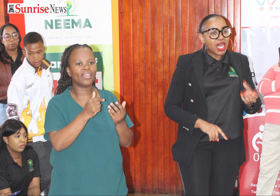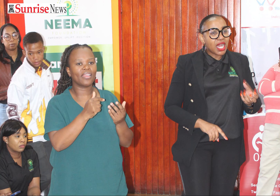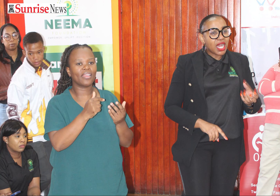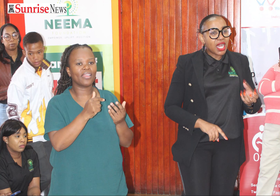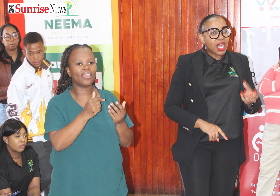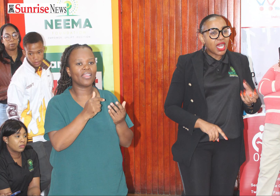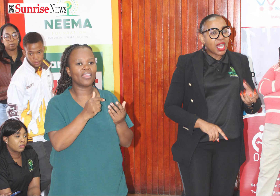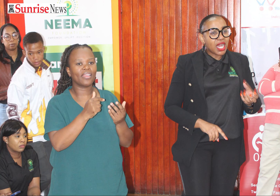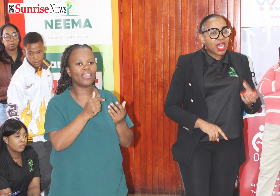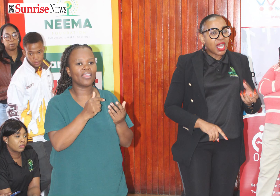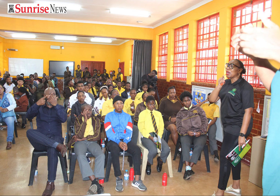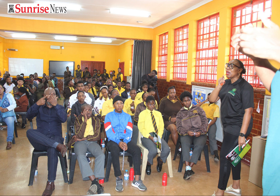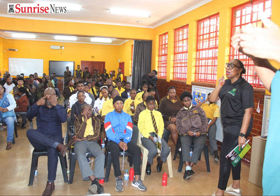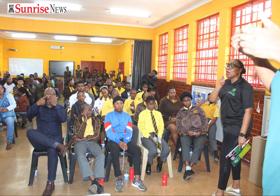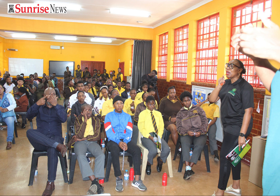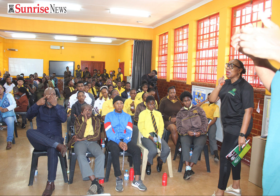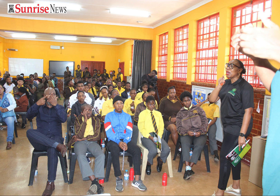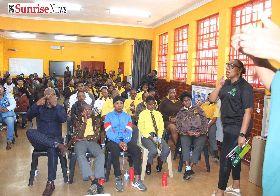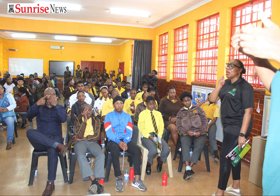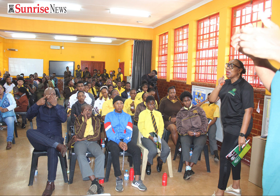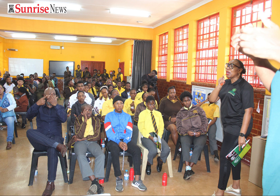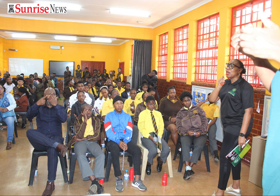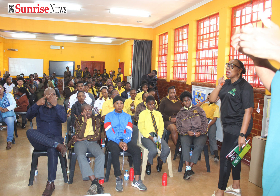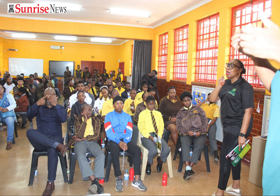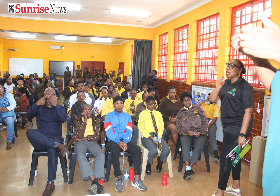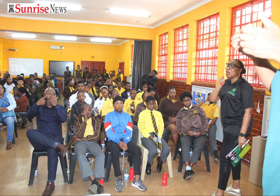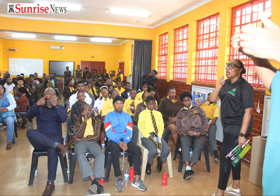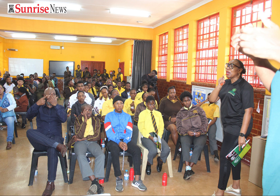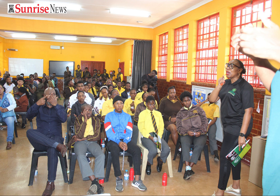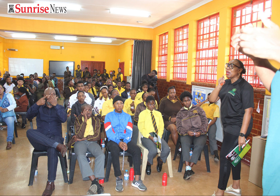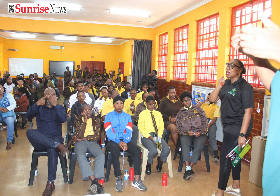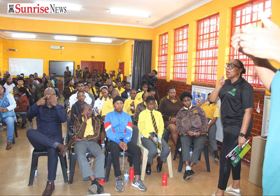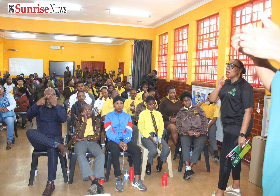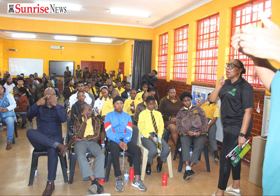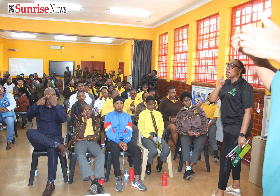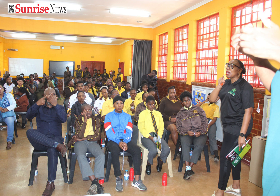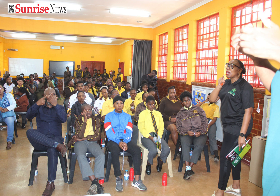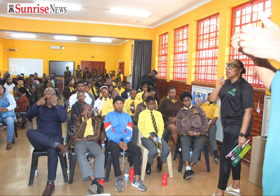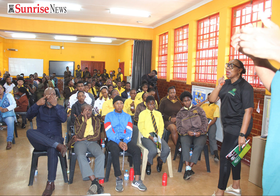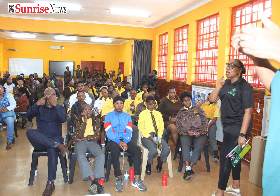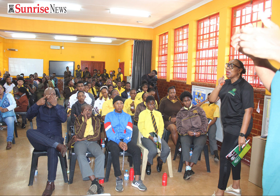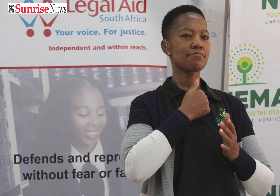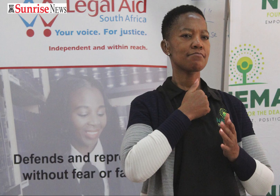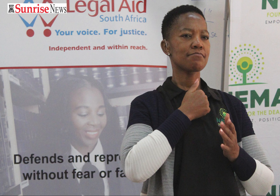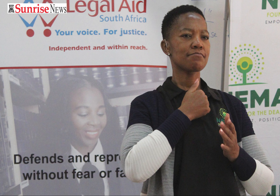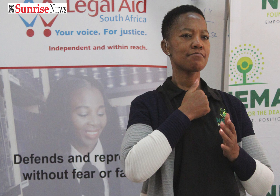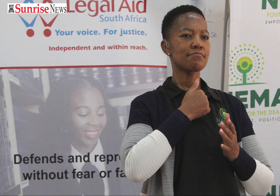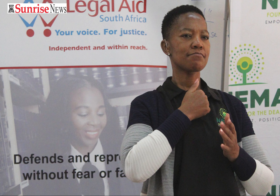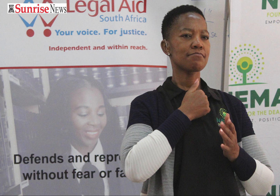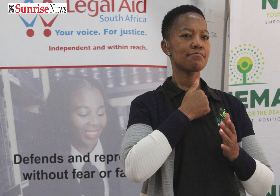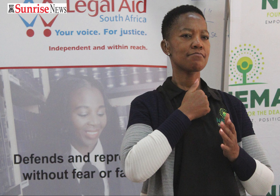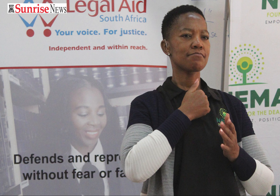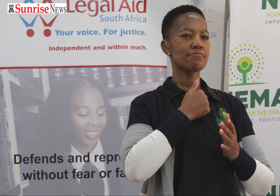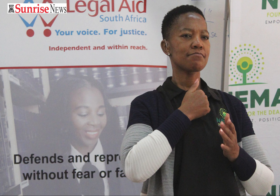on. Part of it is to make sure that we ensure that the voices of the deaf community and their parents